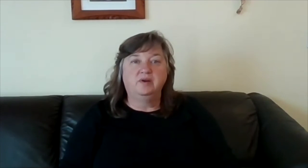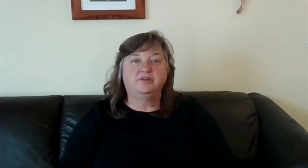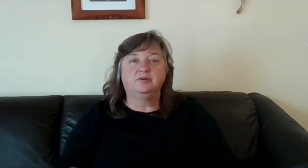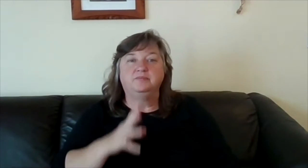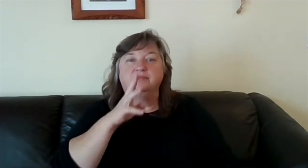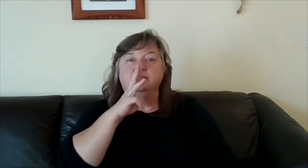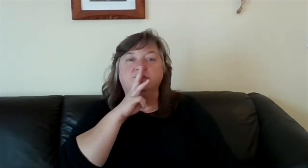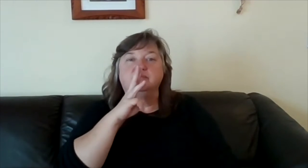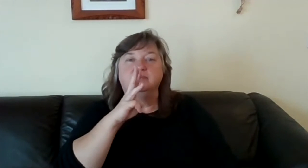River.